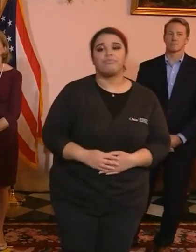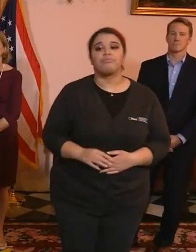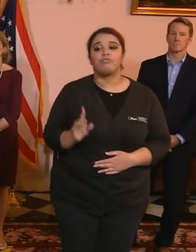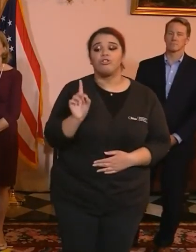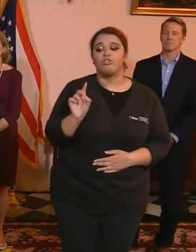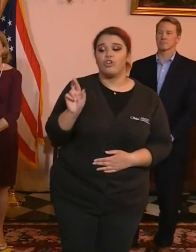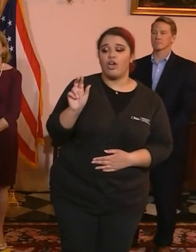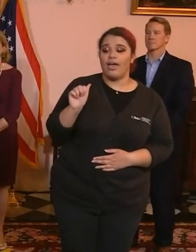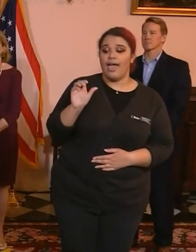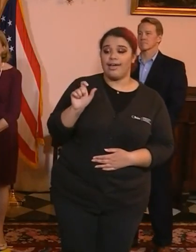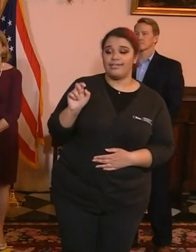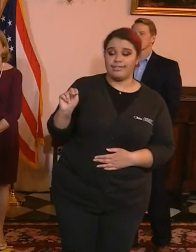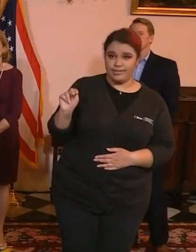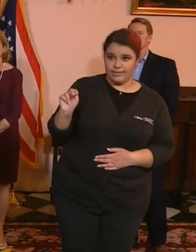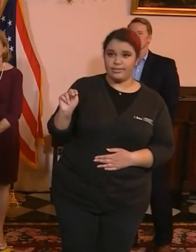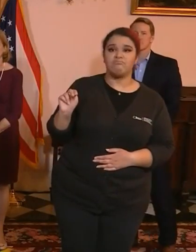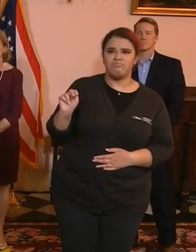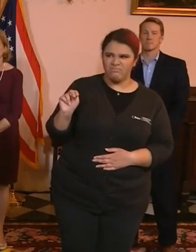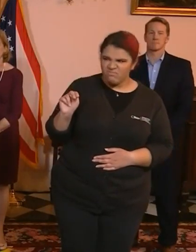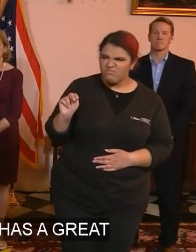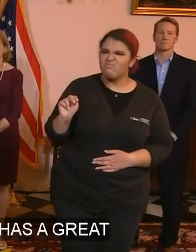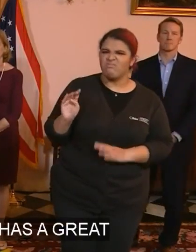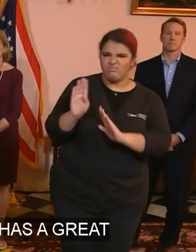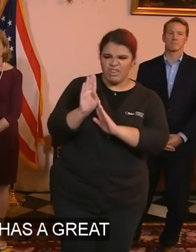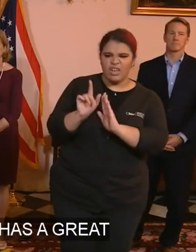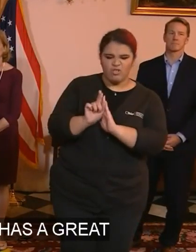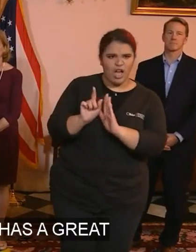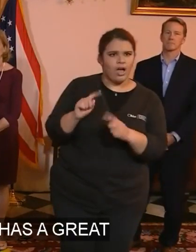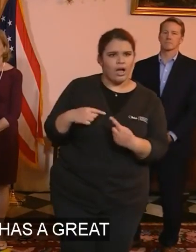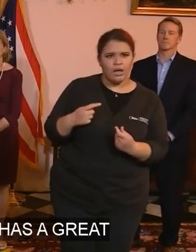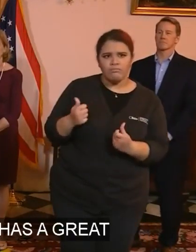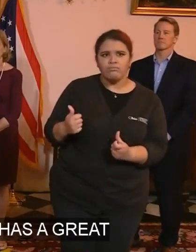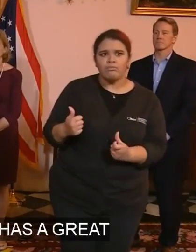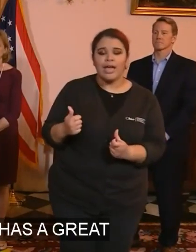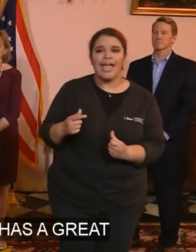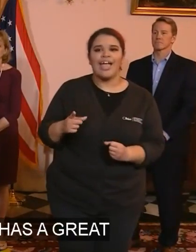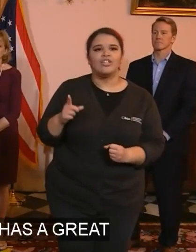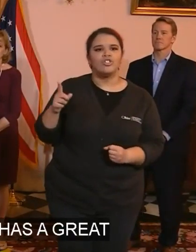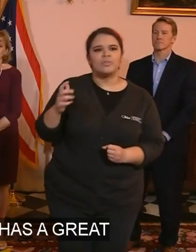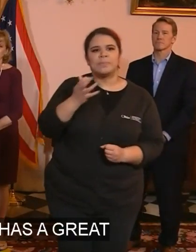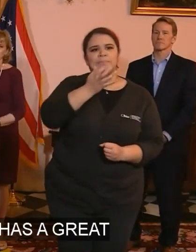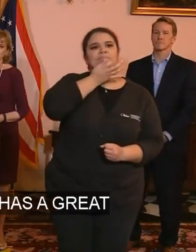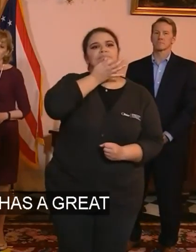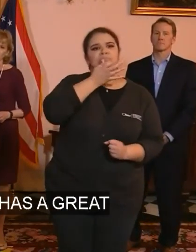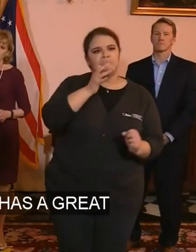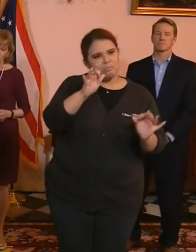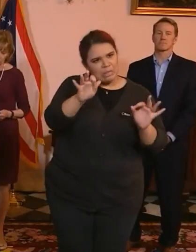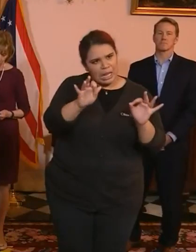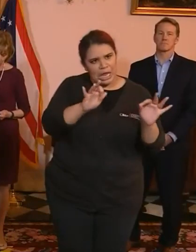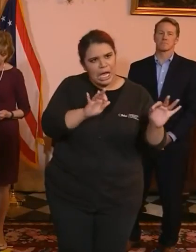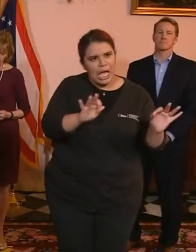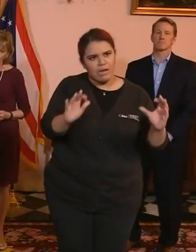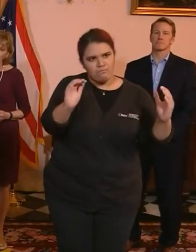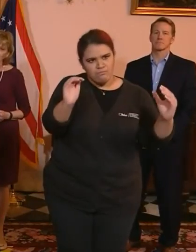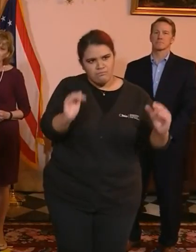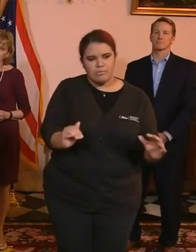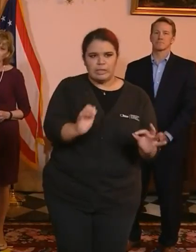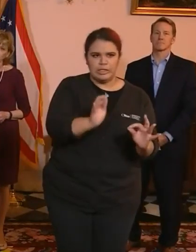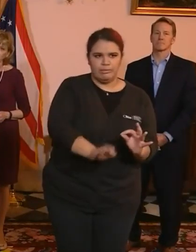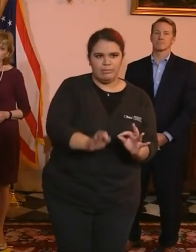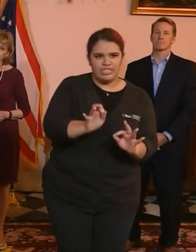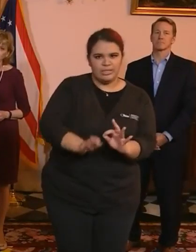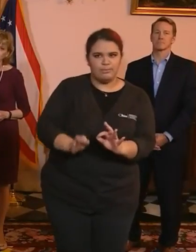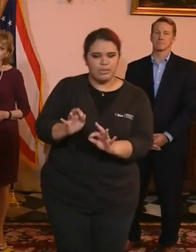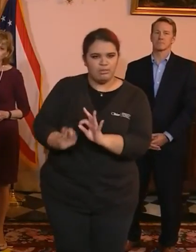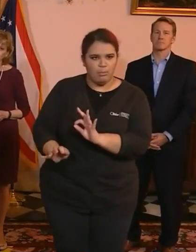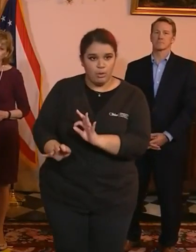she also has, as you've seen in the last few weeks, the ability to explain public health issues to people in very simple terms.